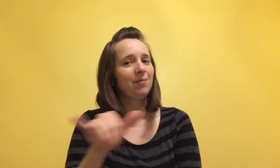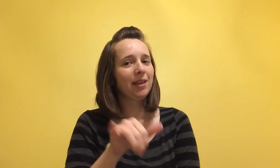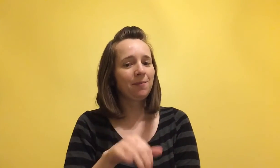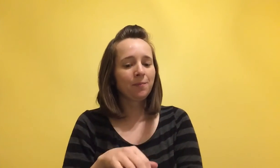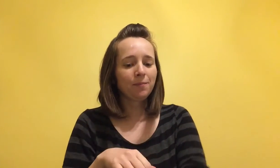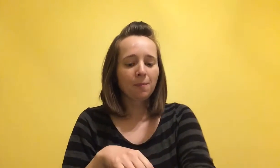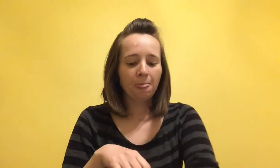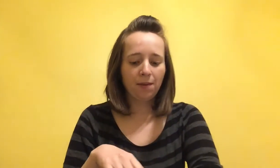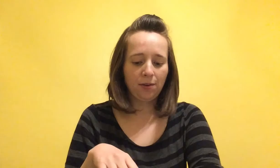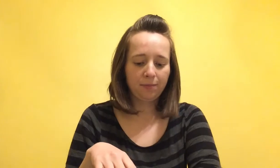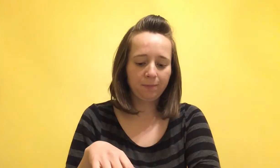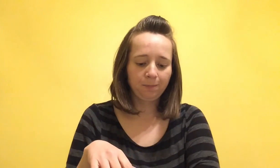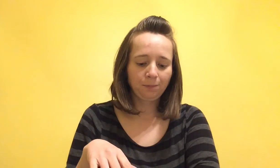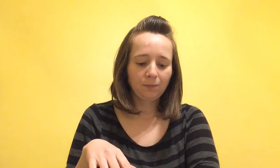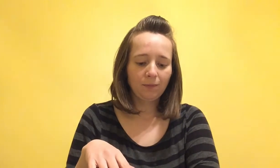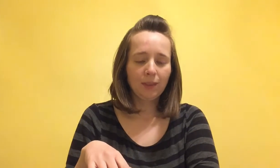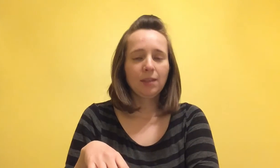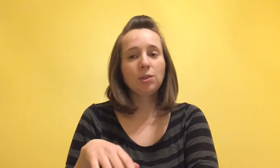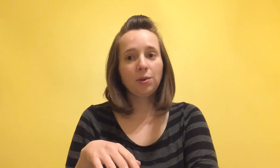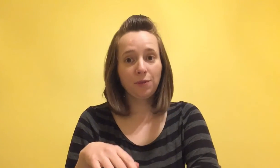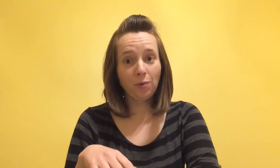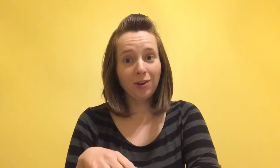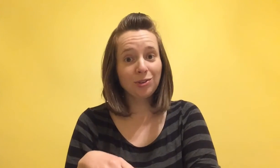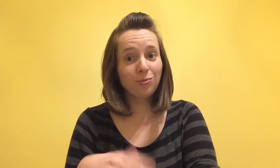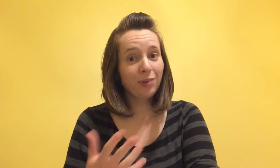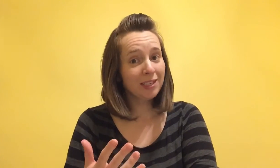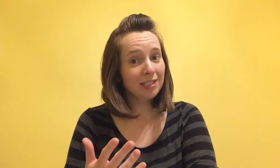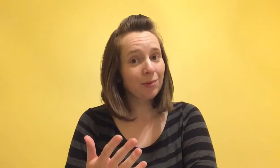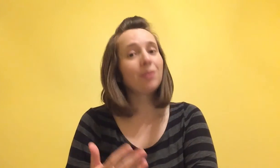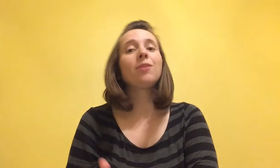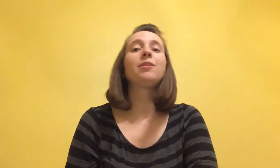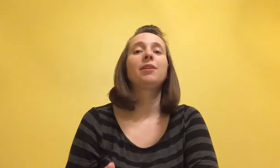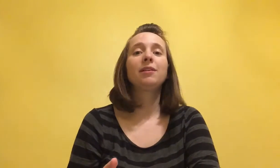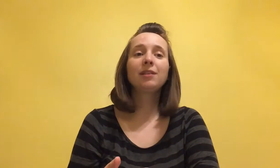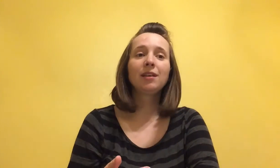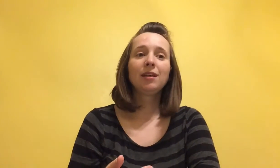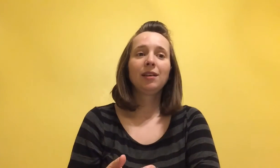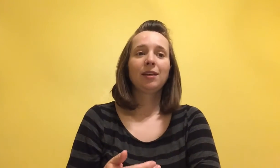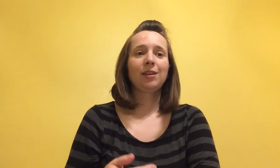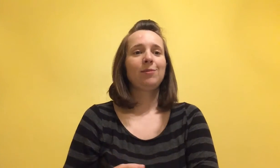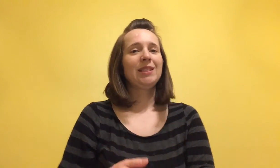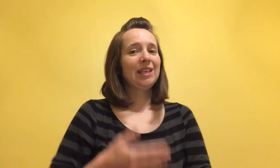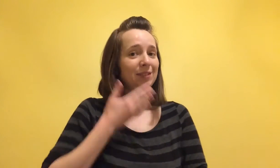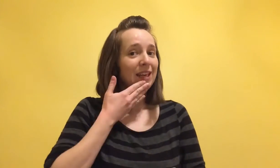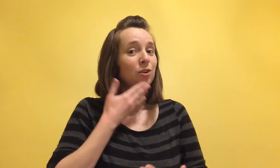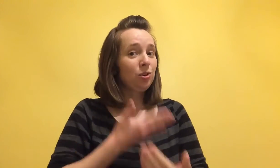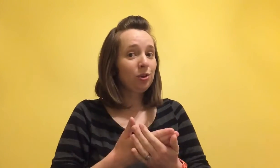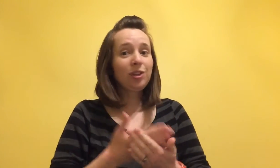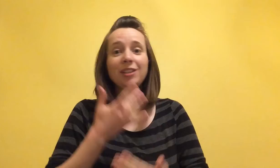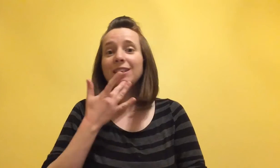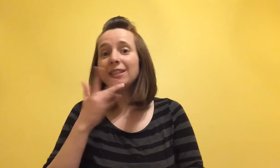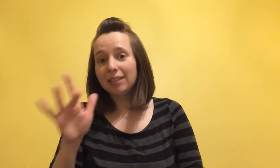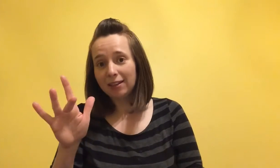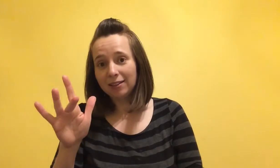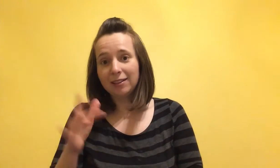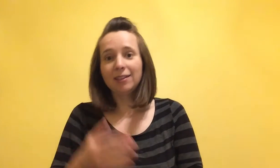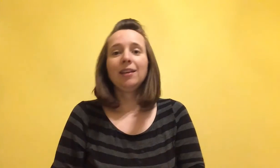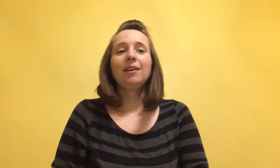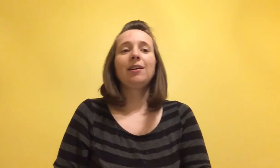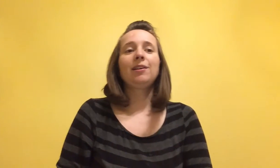thing. So if you wanted to wish someone good luck, instead of saying good luck,